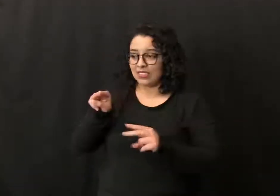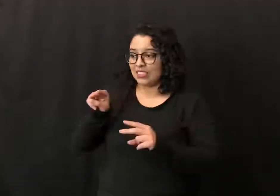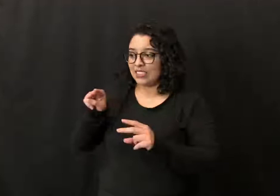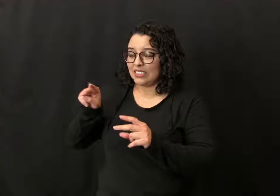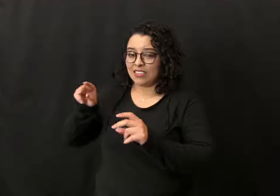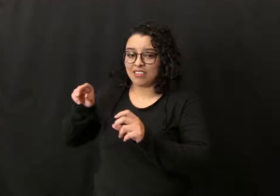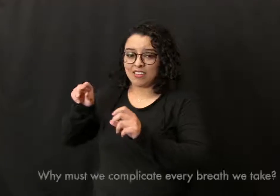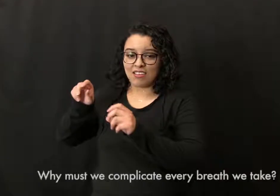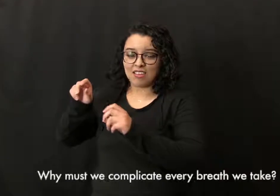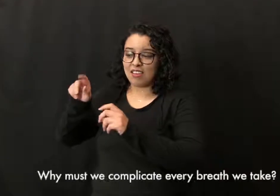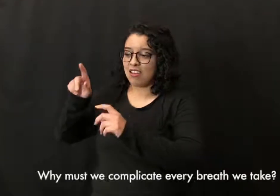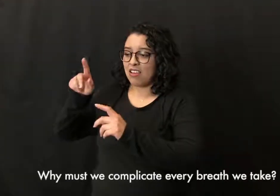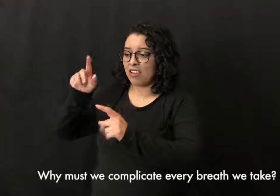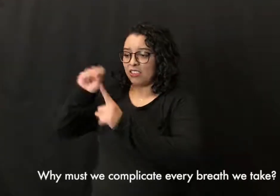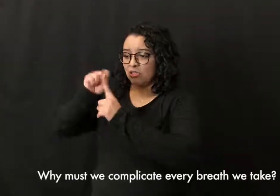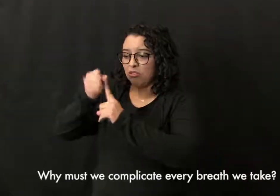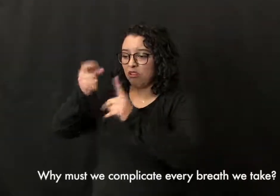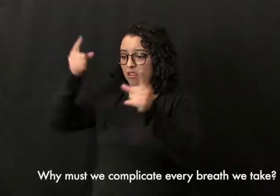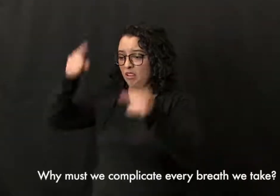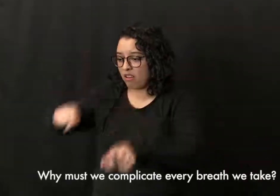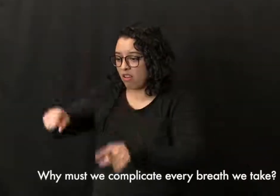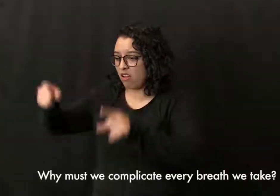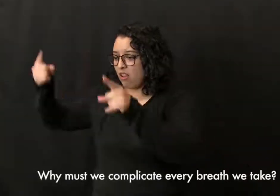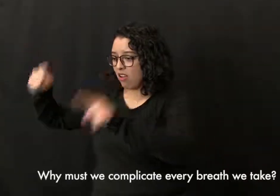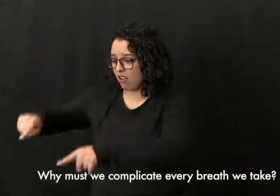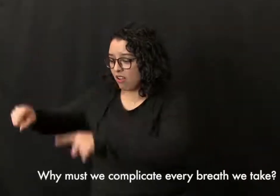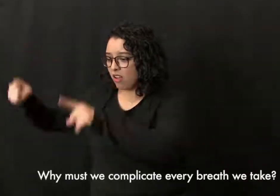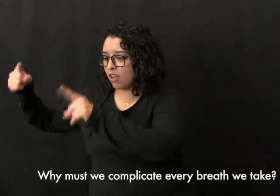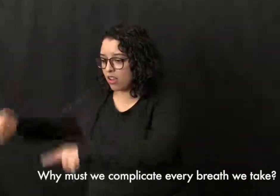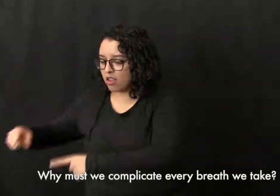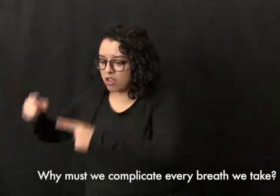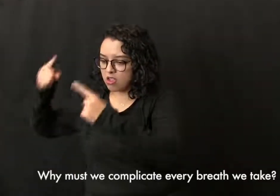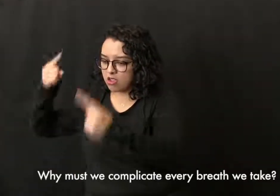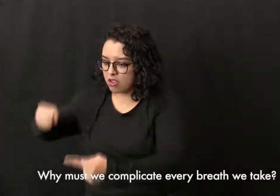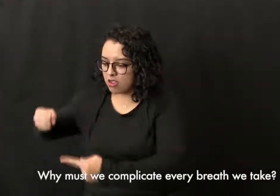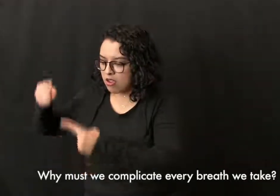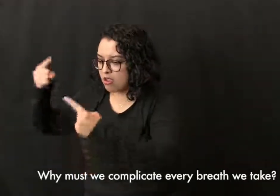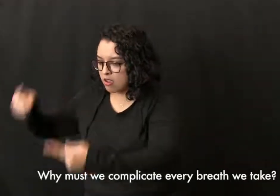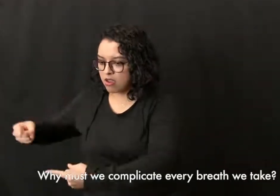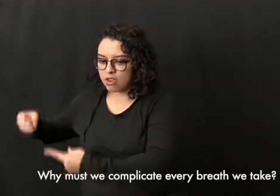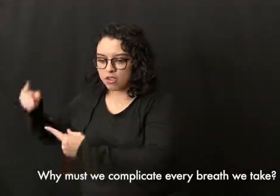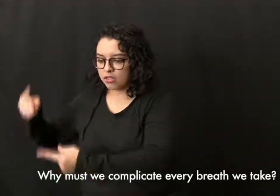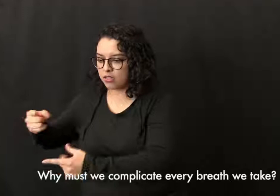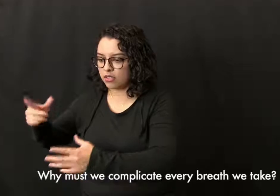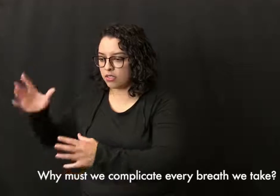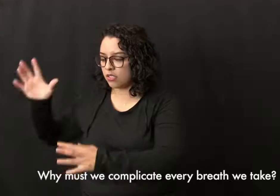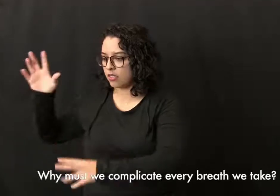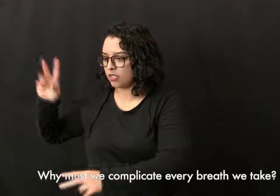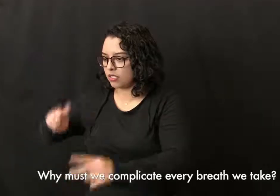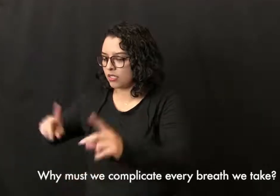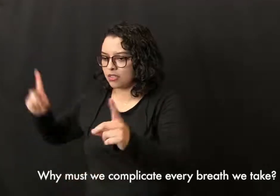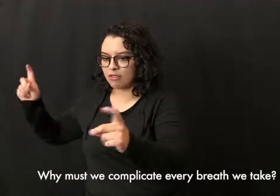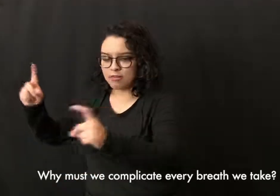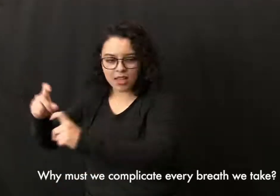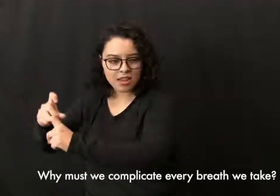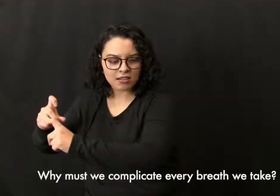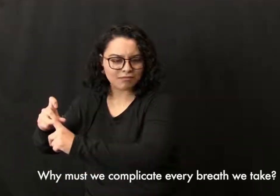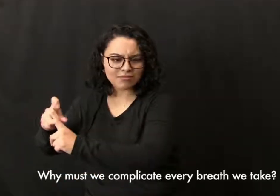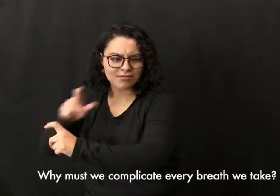Why must we complicate? Why must breath we